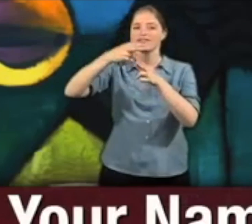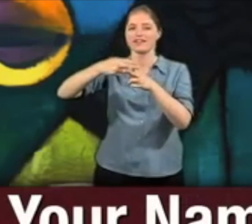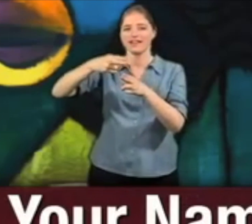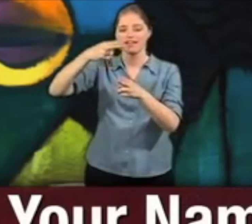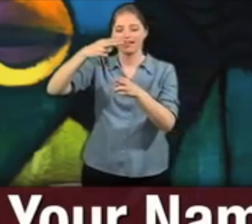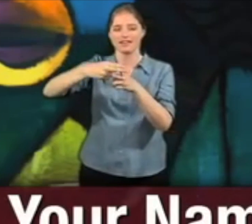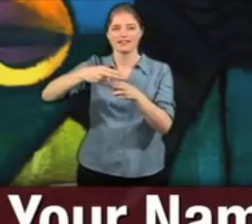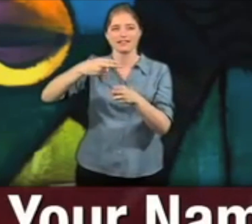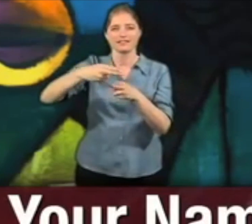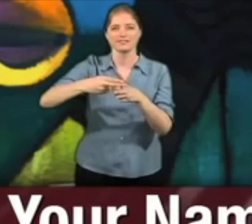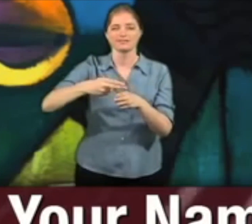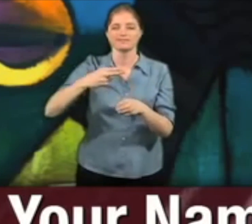name.